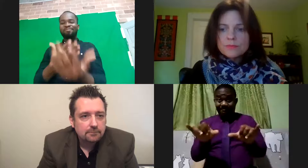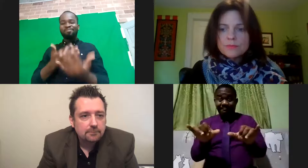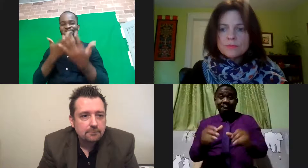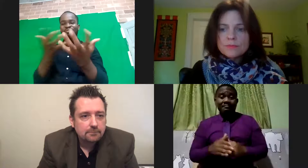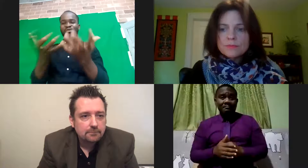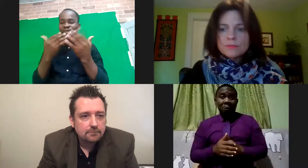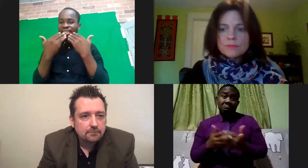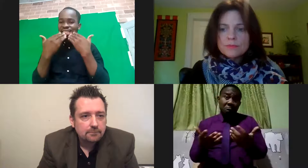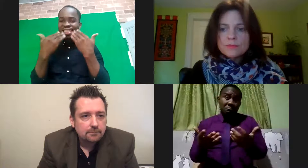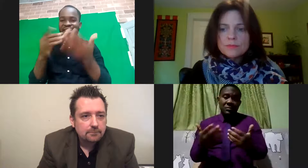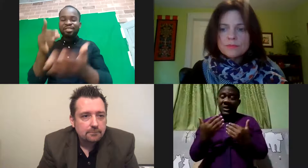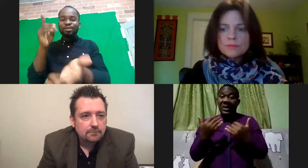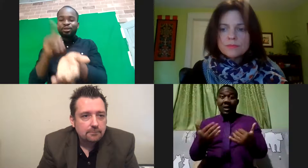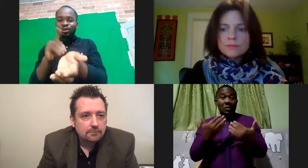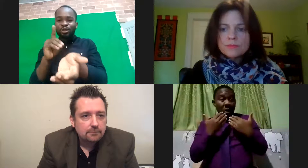thank Dr.